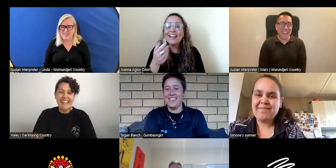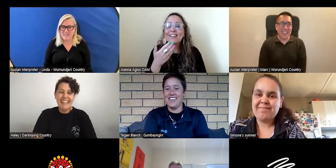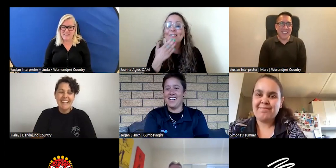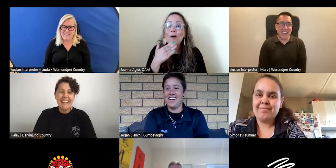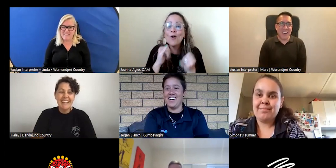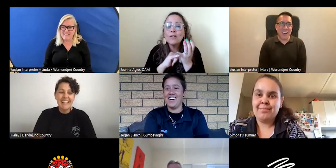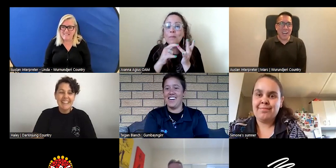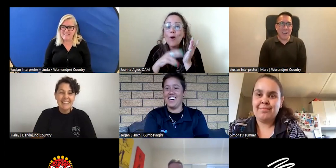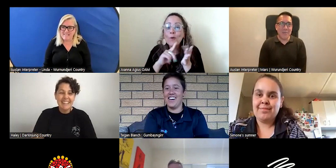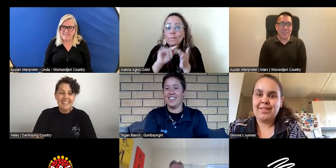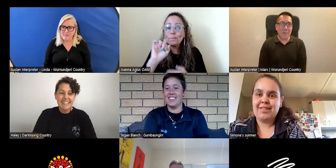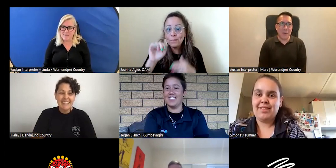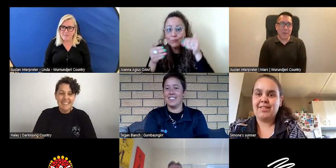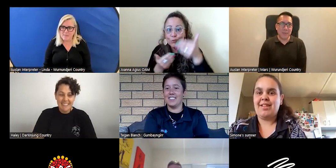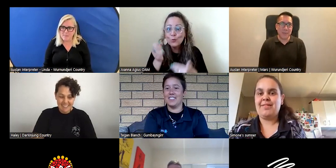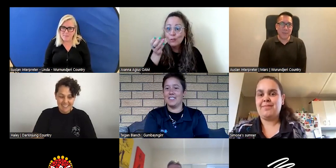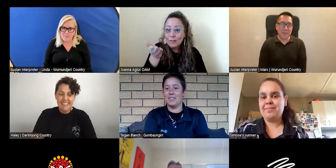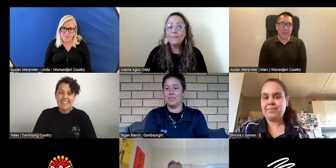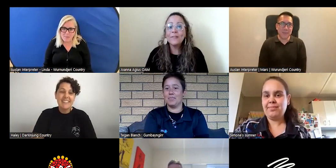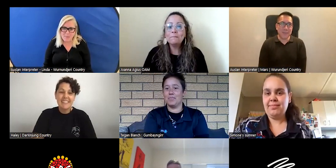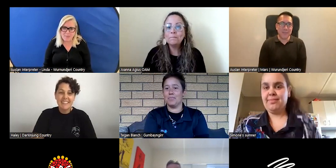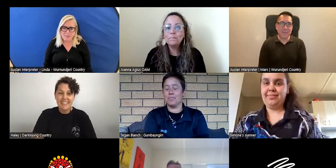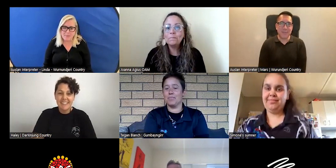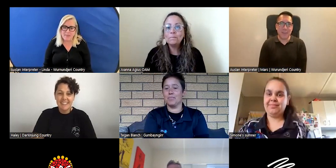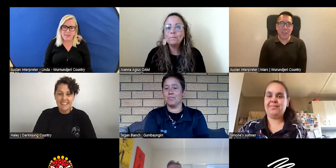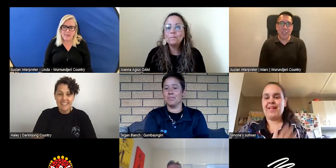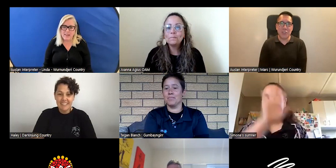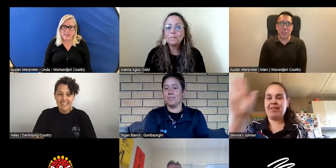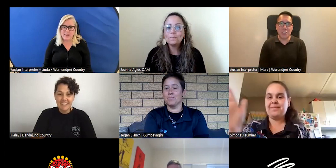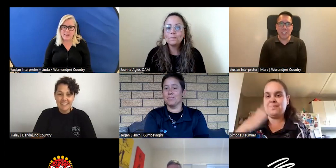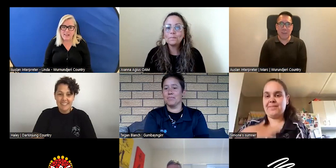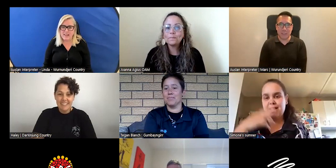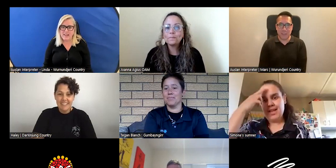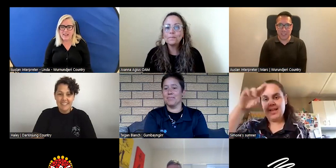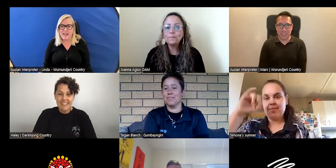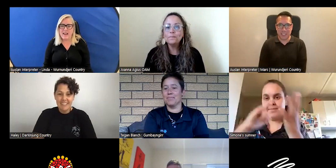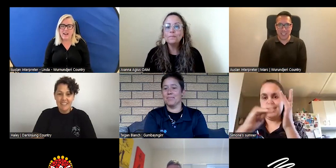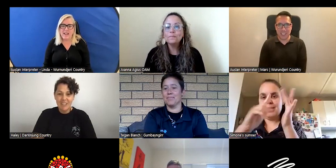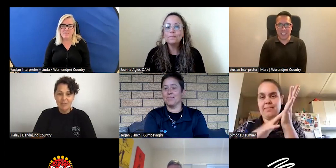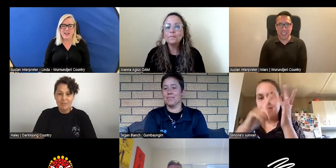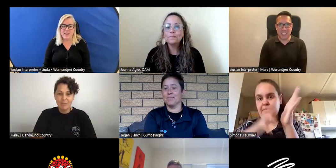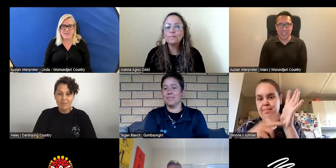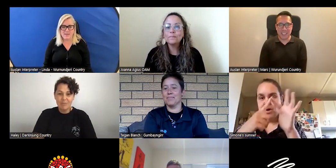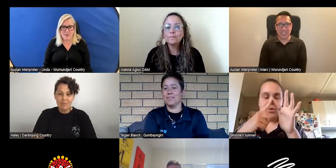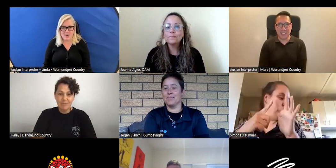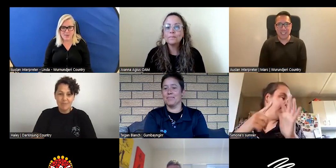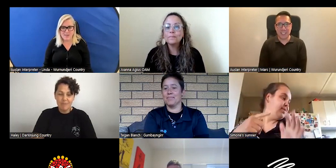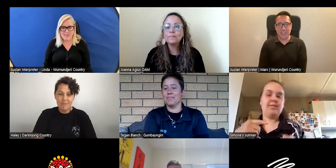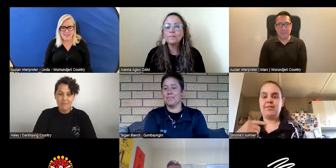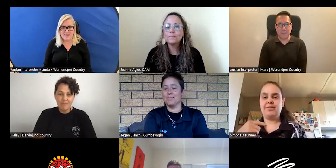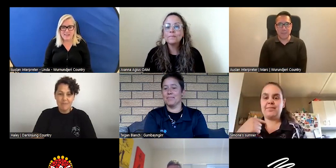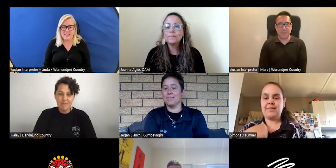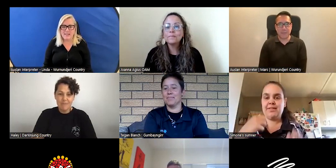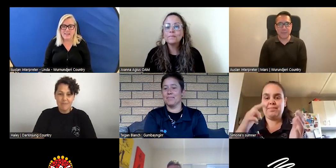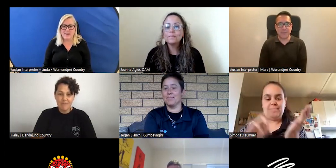you. Now, Simone, if you'd like to introduce yourself. Hi, my name's Simone.